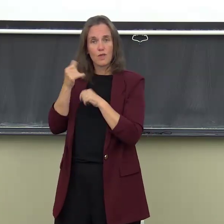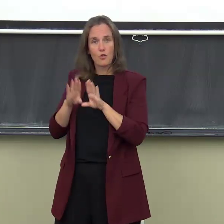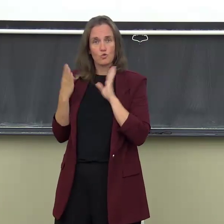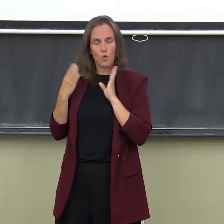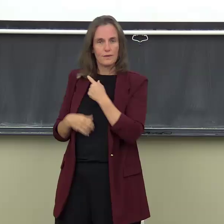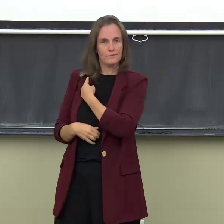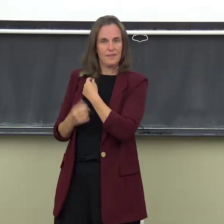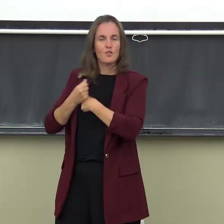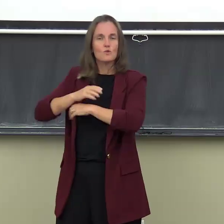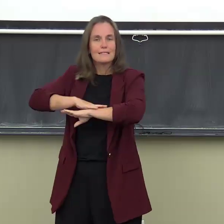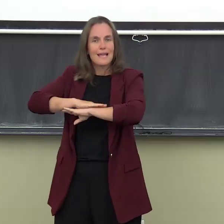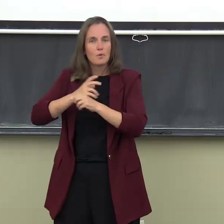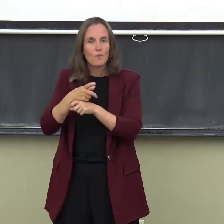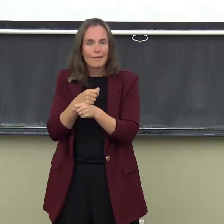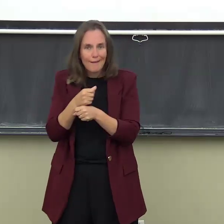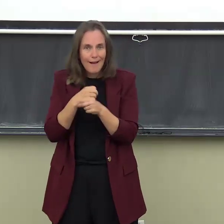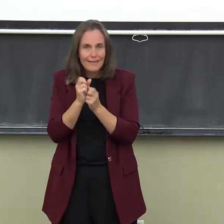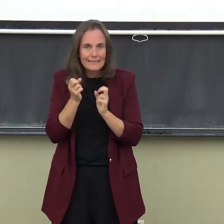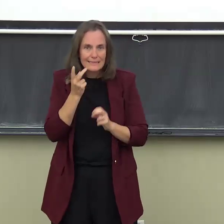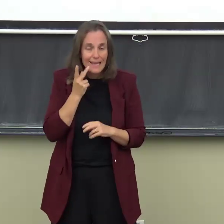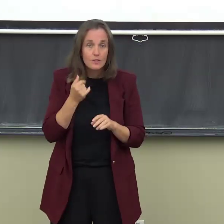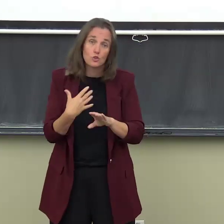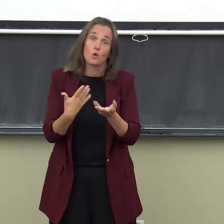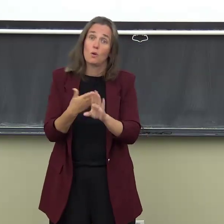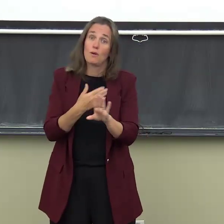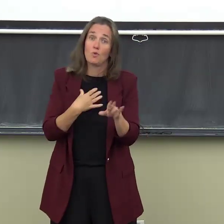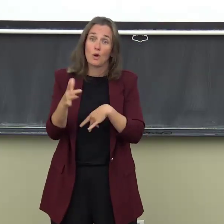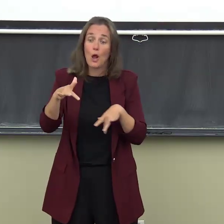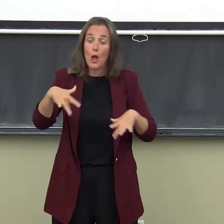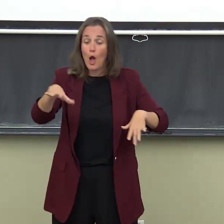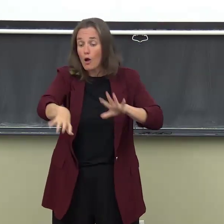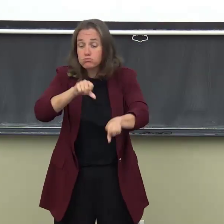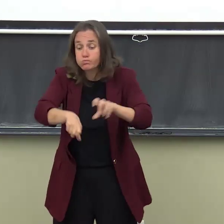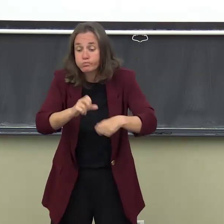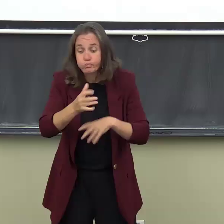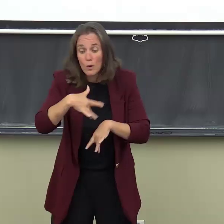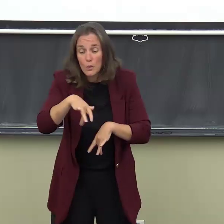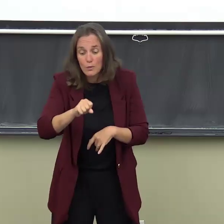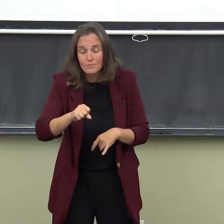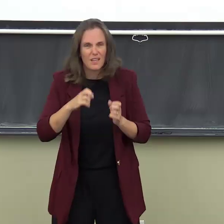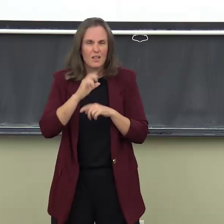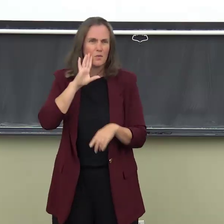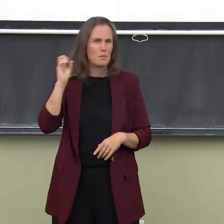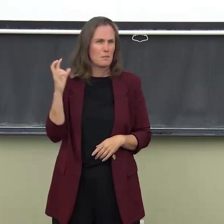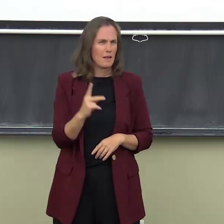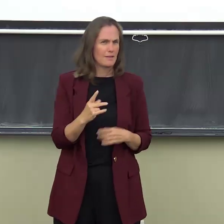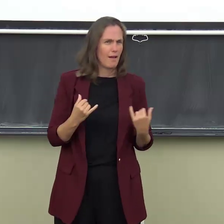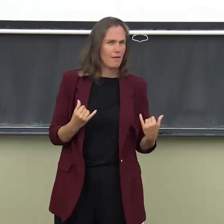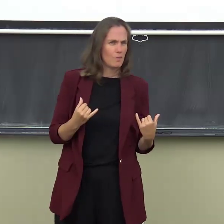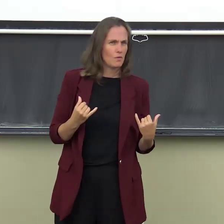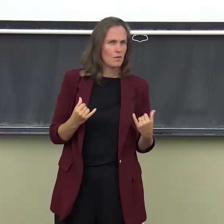Yeah. So there's a table there with coffee and snacks. So before it all disappears, so we'll be back since it's 10,